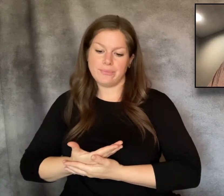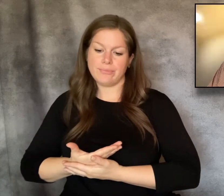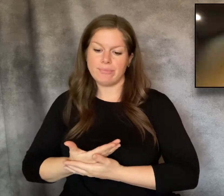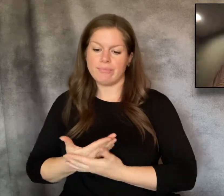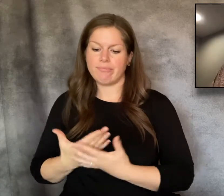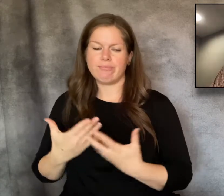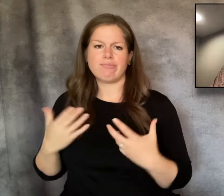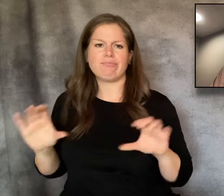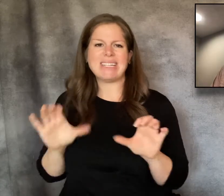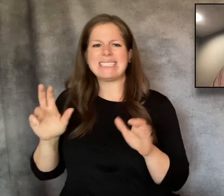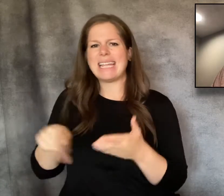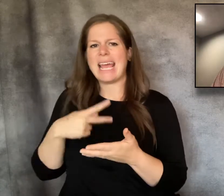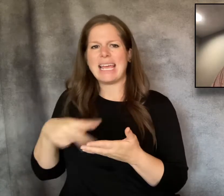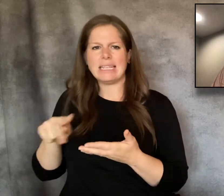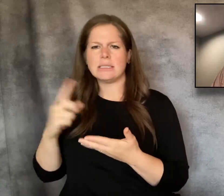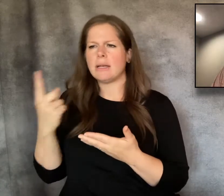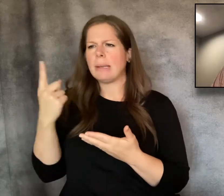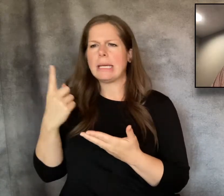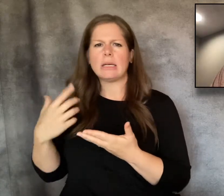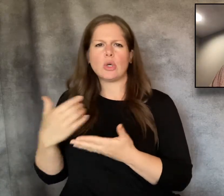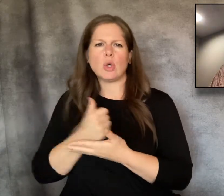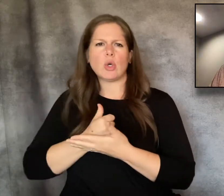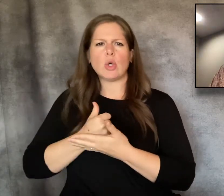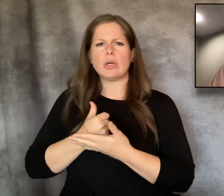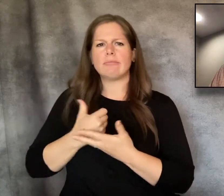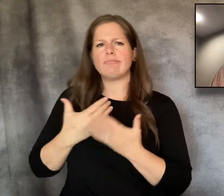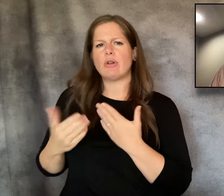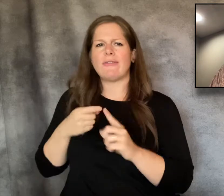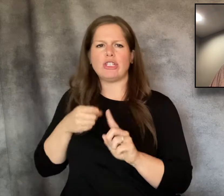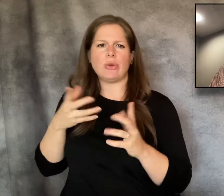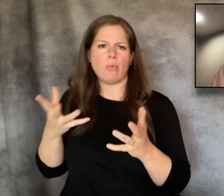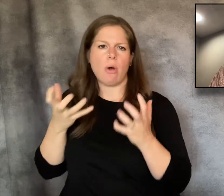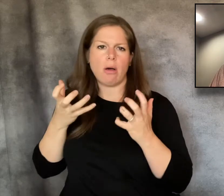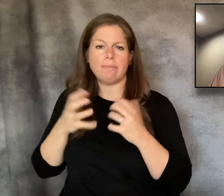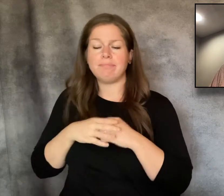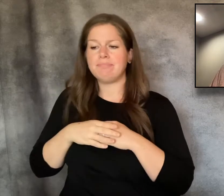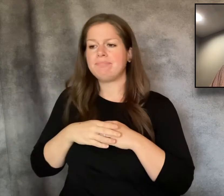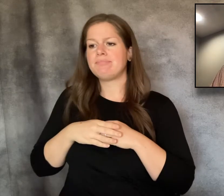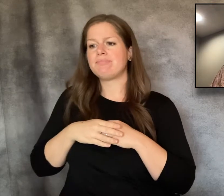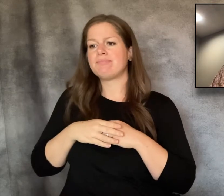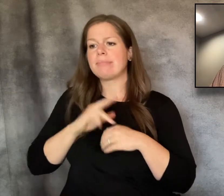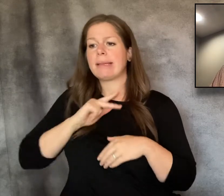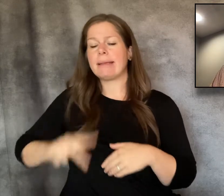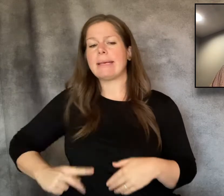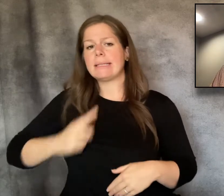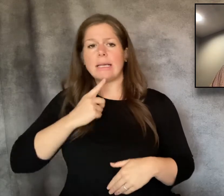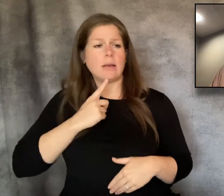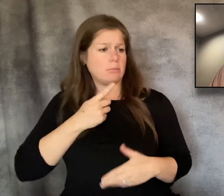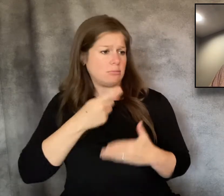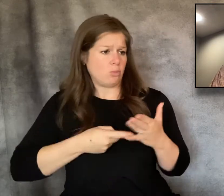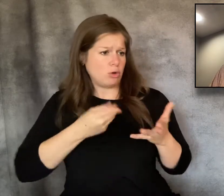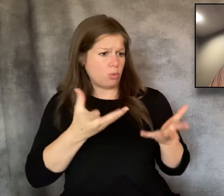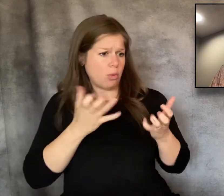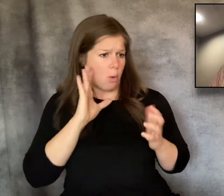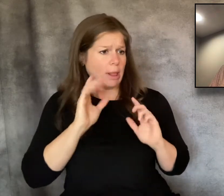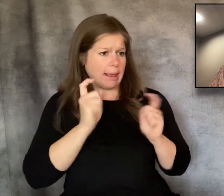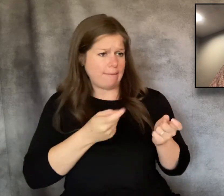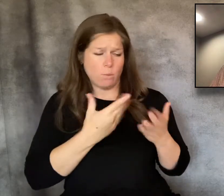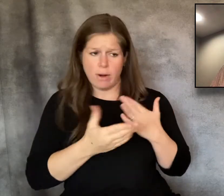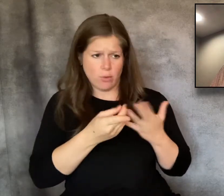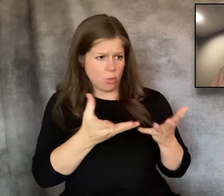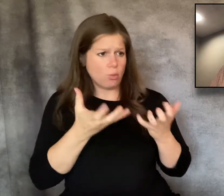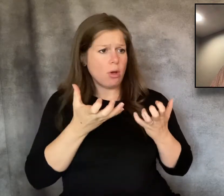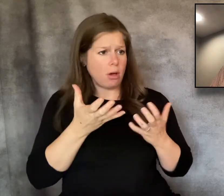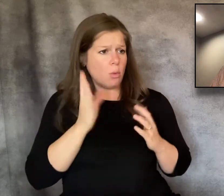in our it's a very odd request, but, this is the way it played out. So clearly, Herod